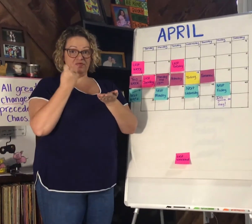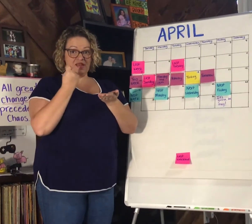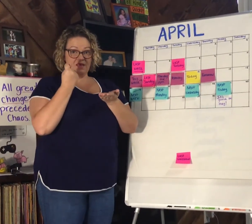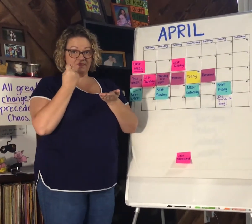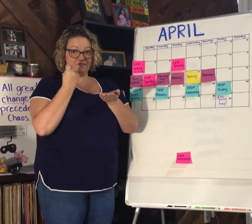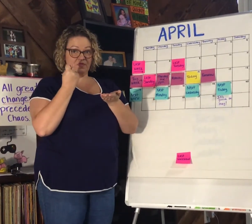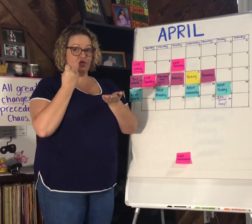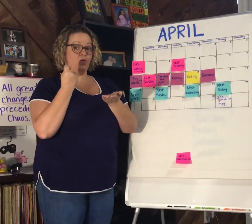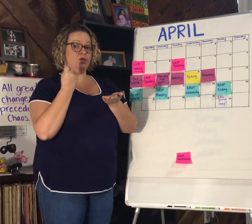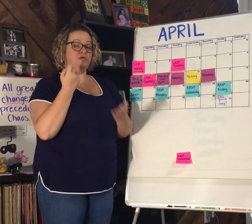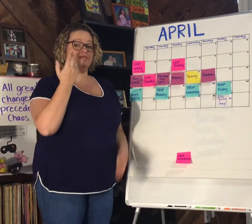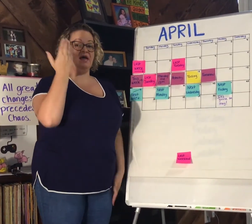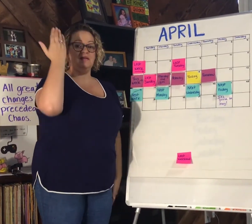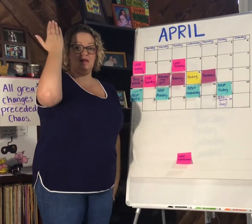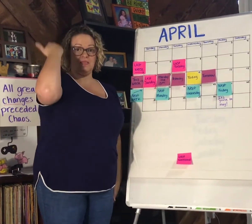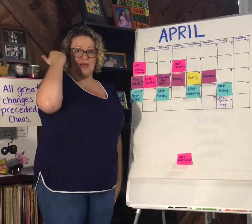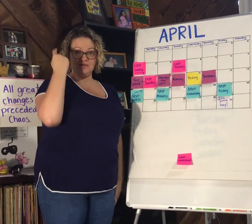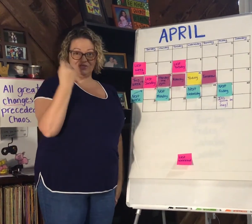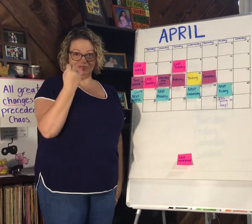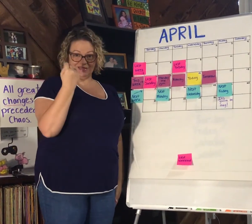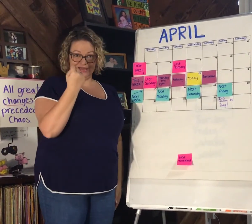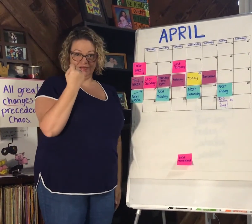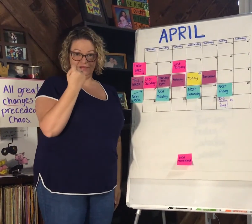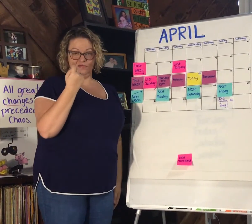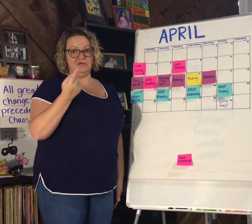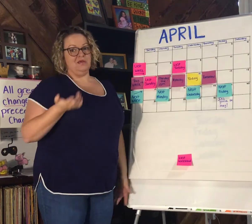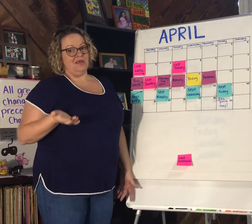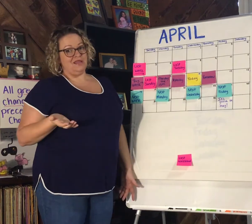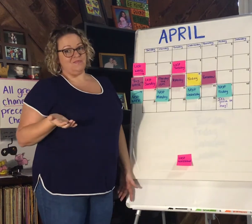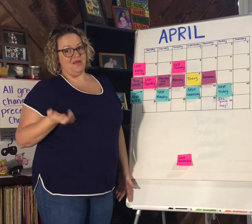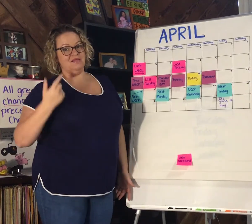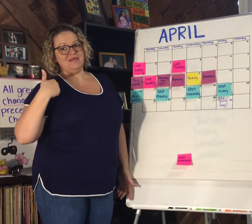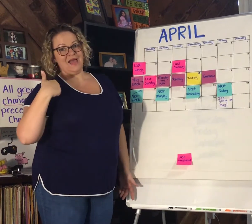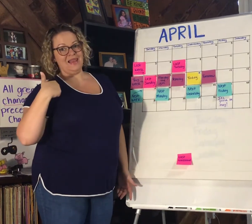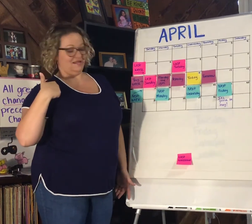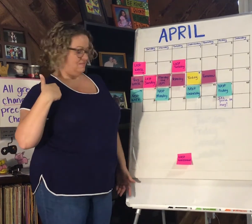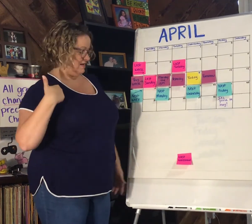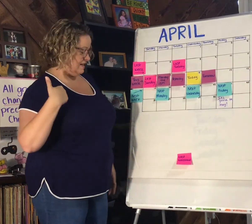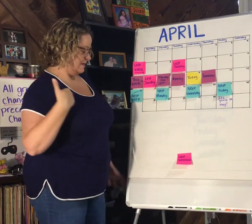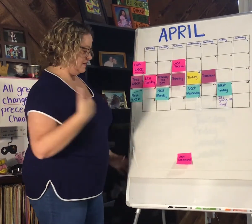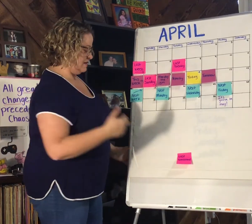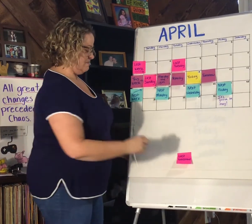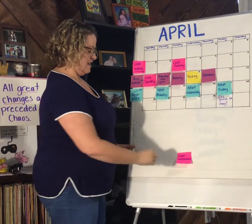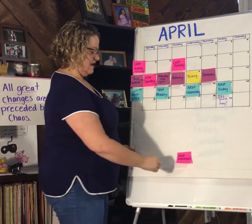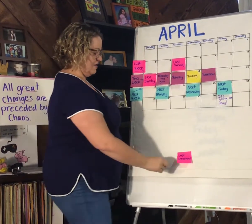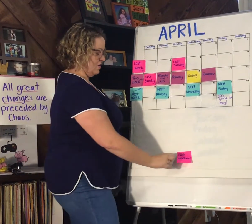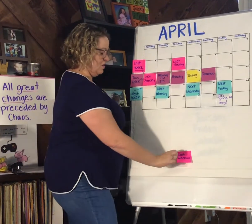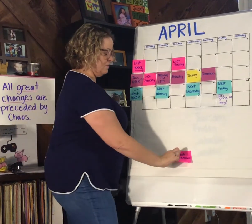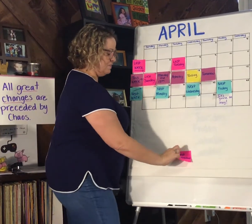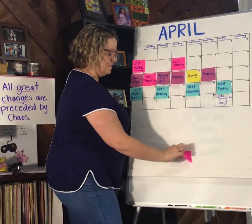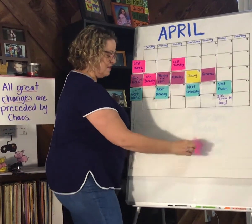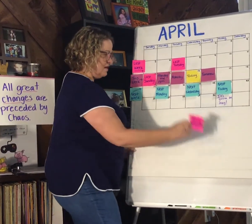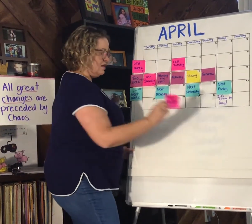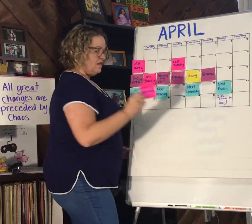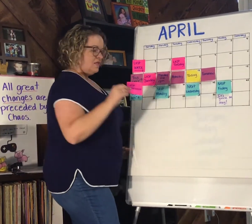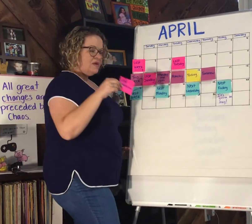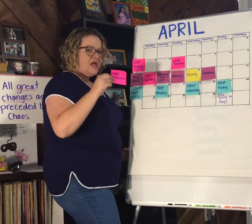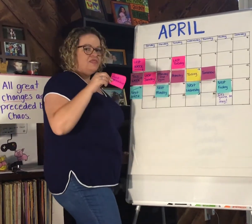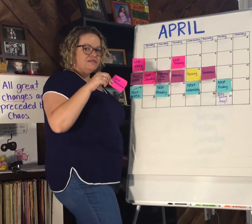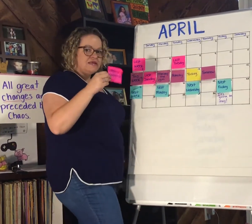Tuesday, or you can sign last Tuesday. It depends. I like to mix it up. I'm that kind of girl. Then we got this